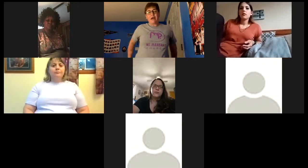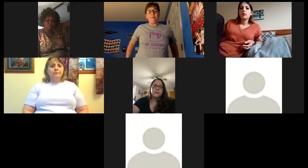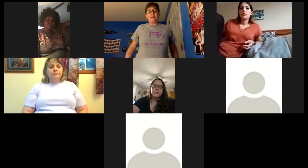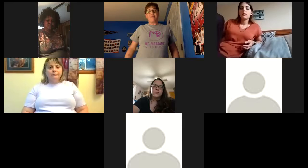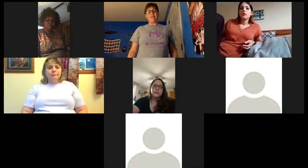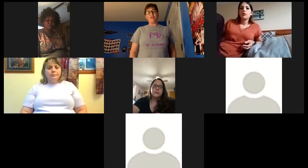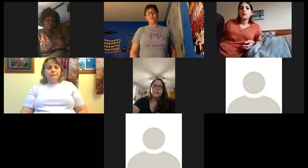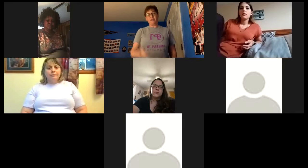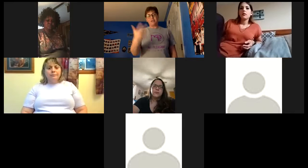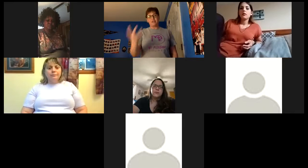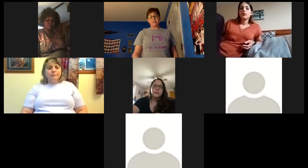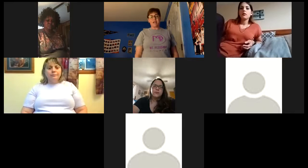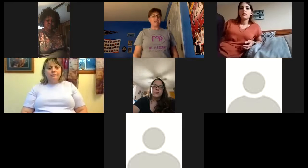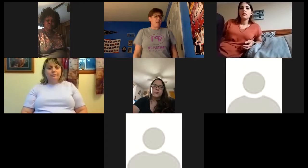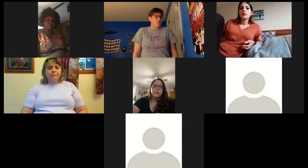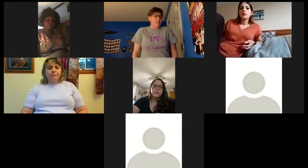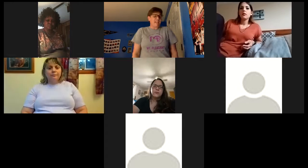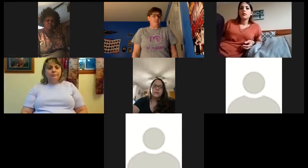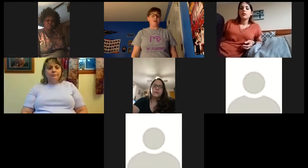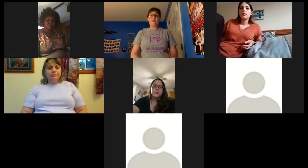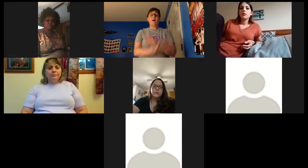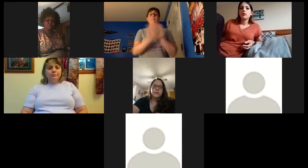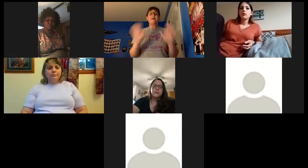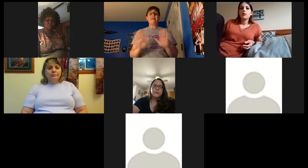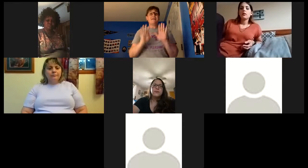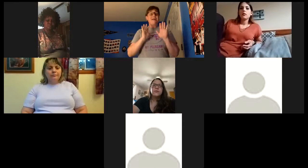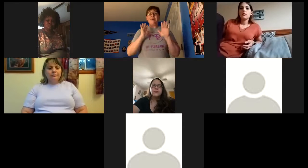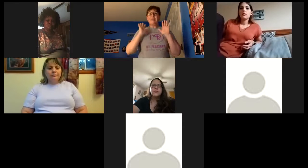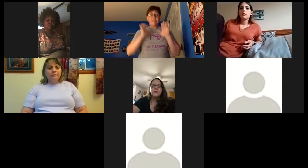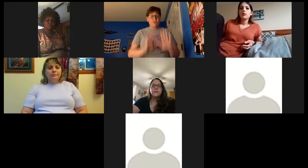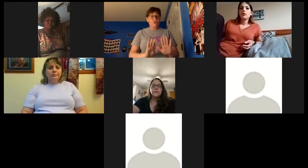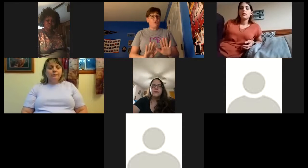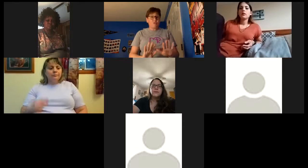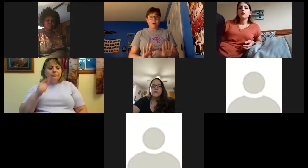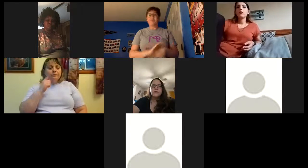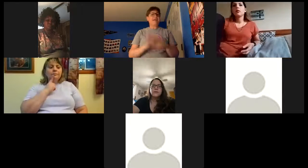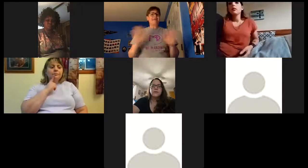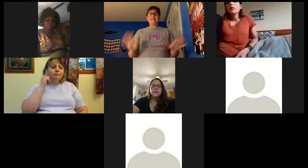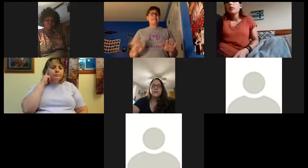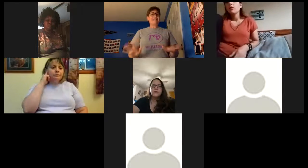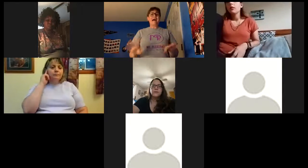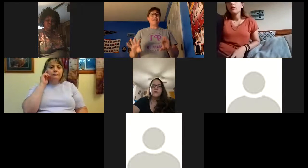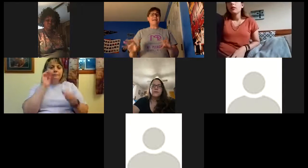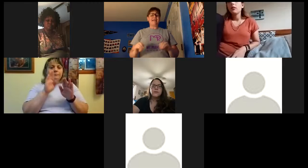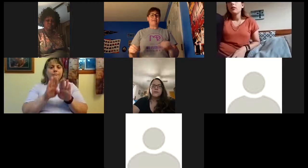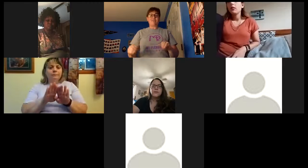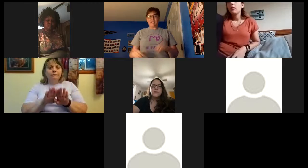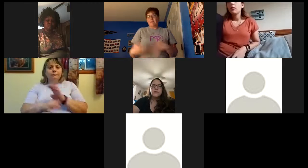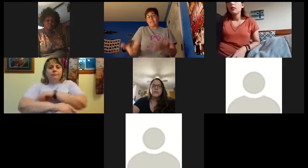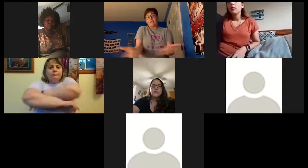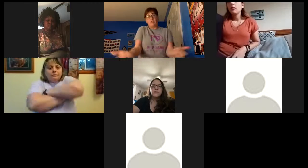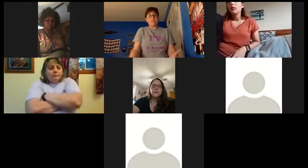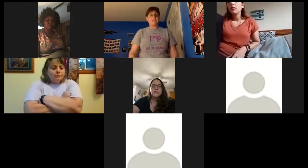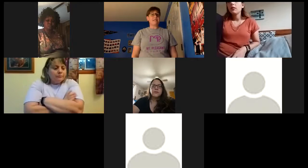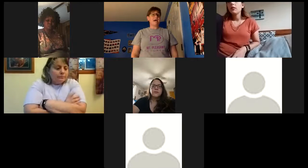books out, but I thought it would be a good time to kind of point that out to y'all. But if you do both, it is not a negative thing. I